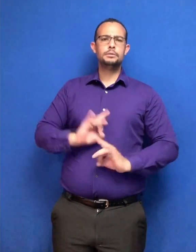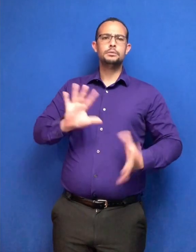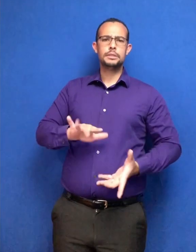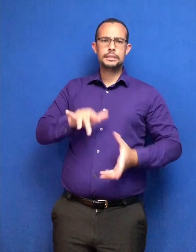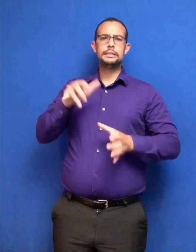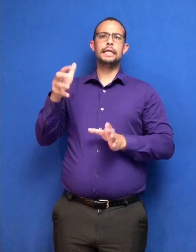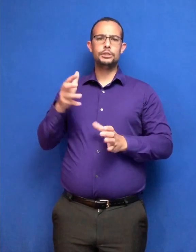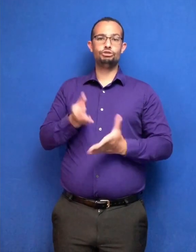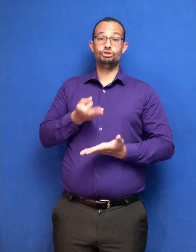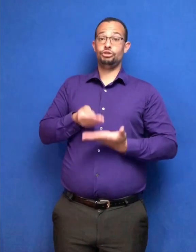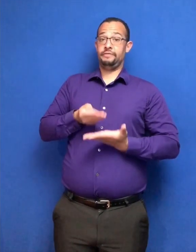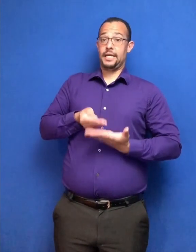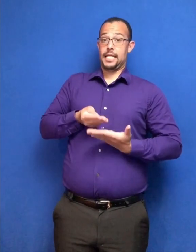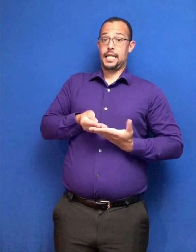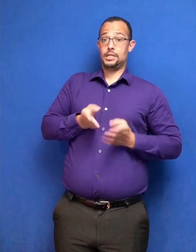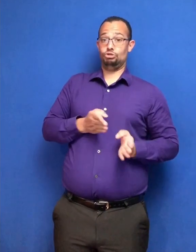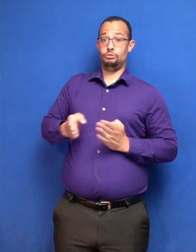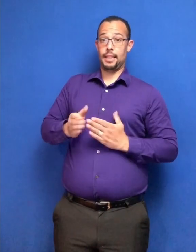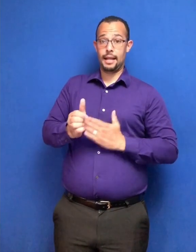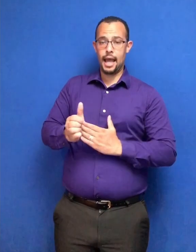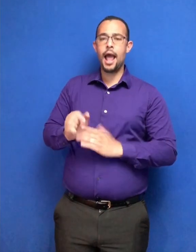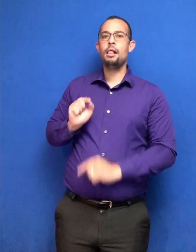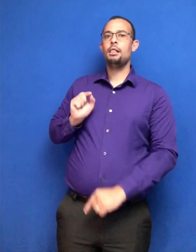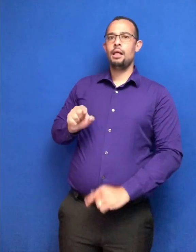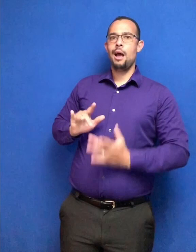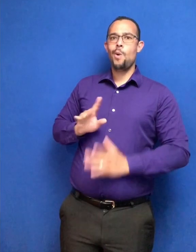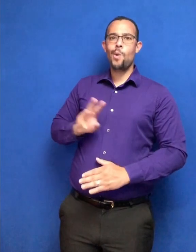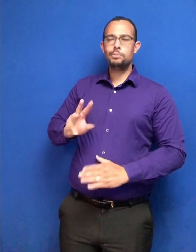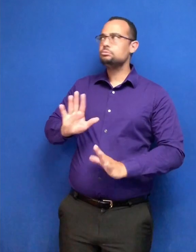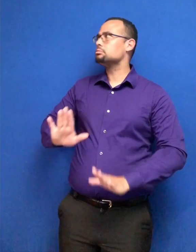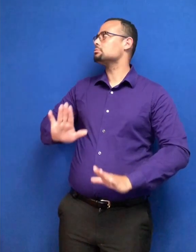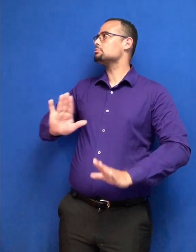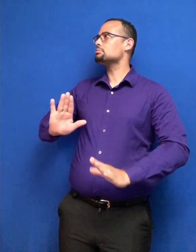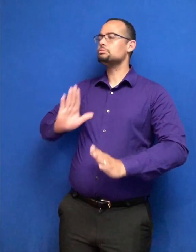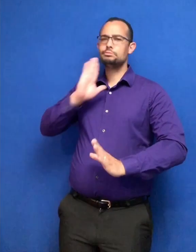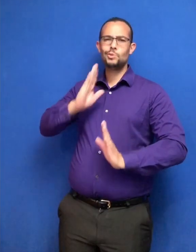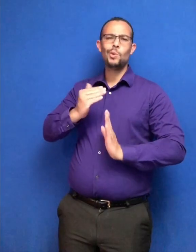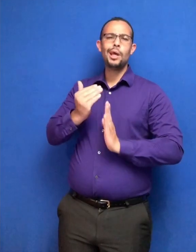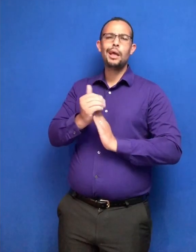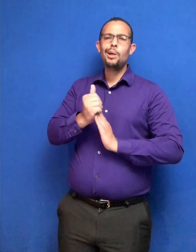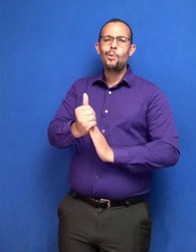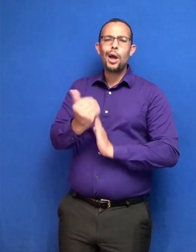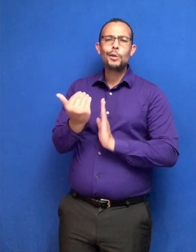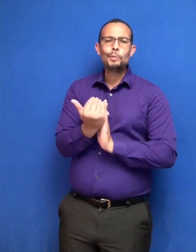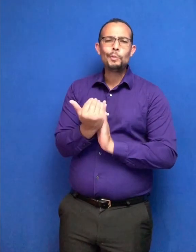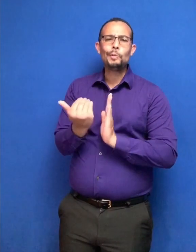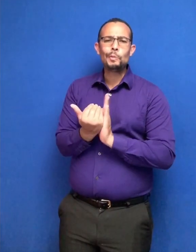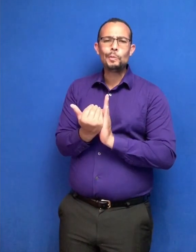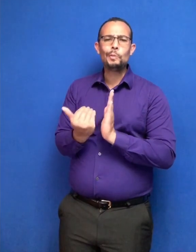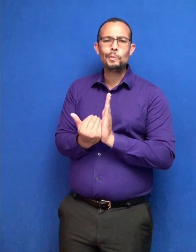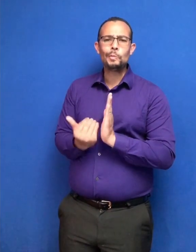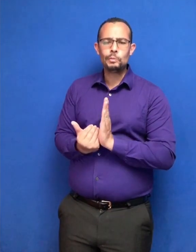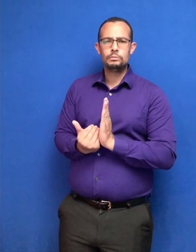Guide. This link is wonderful for you to go through. It'll walk you through a whole step-by-step way